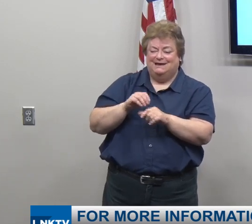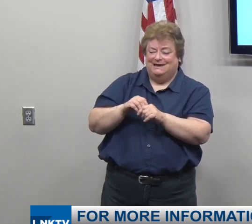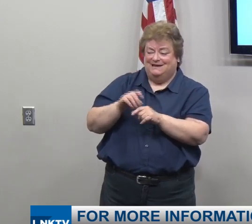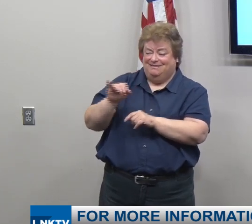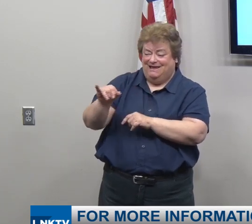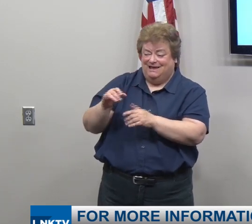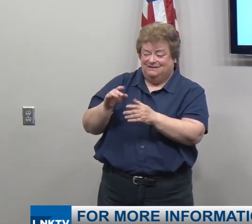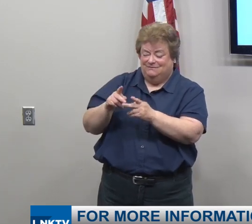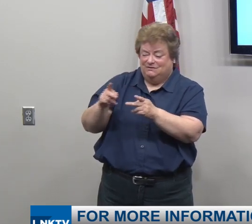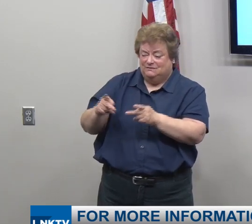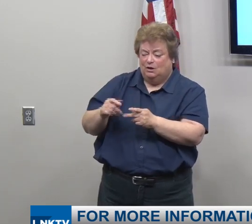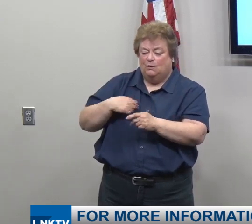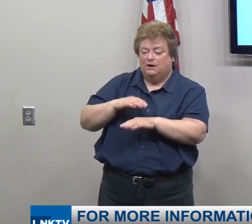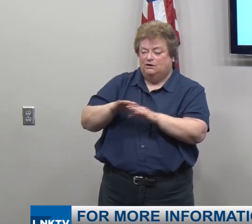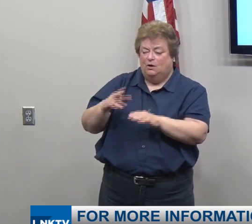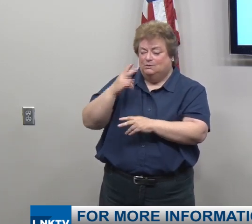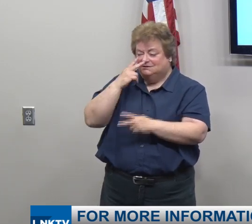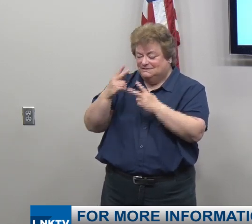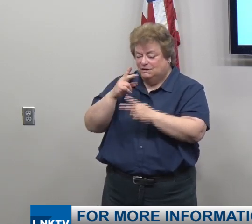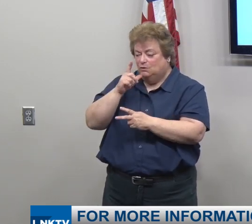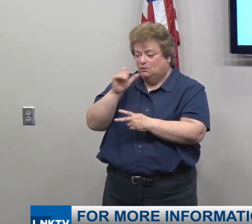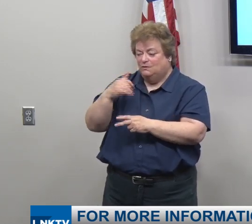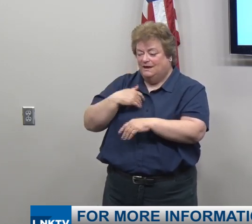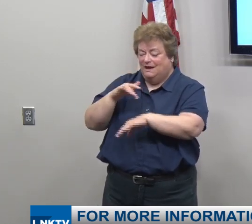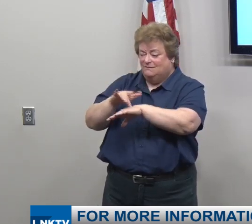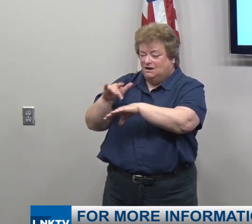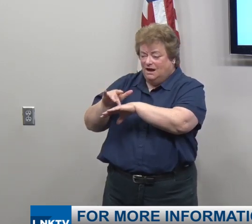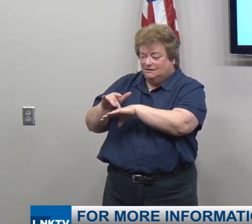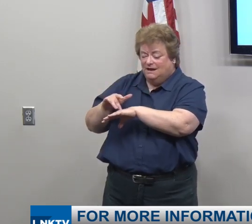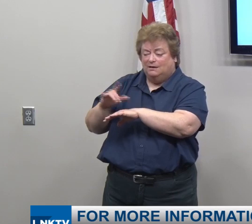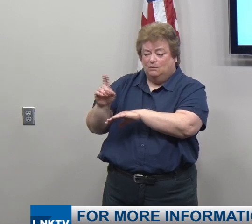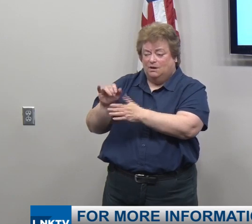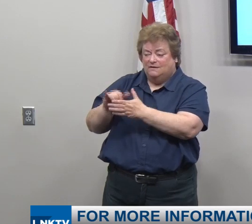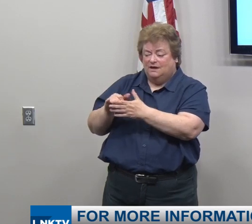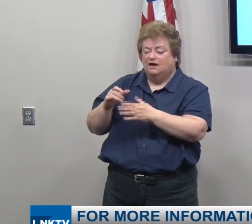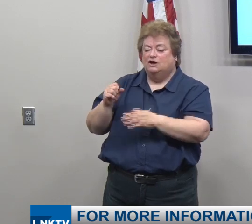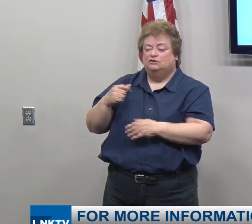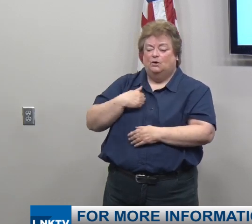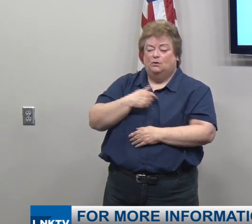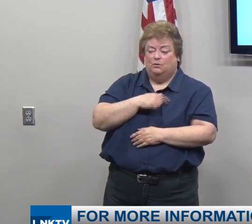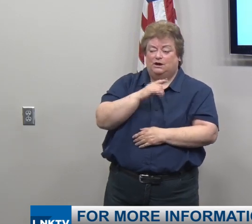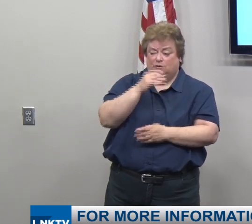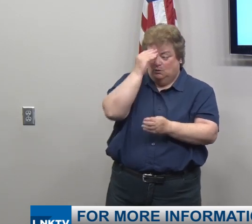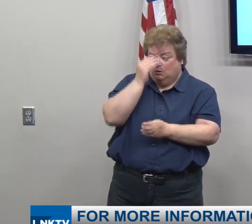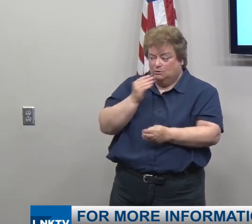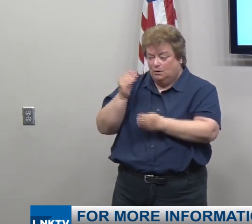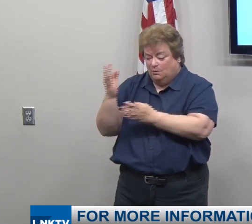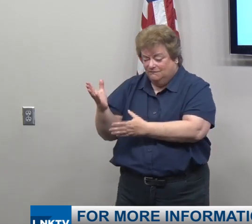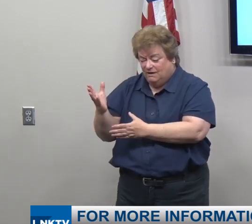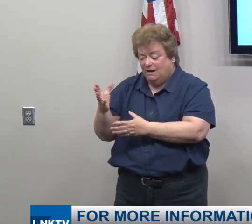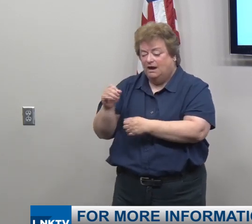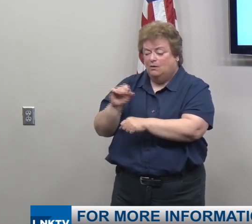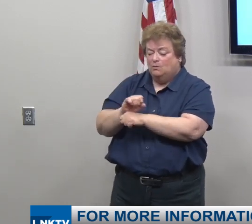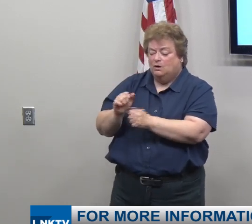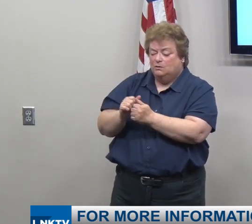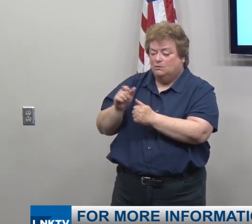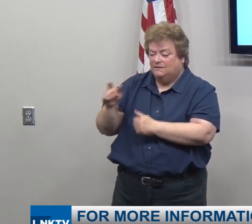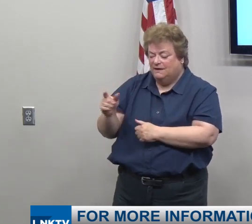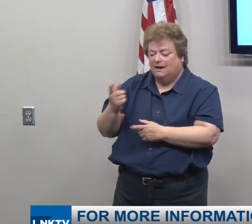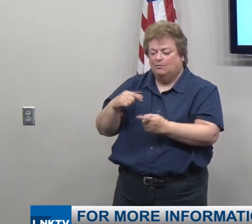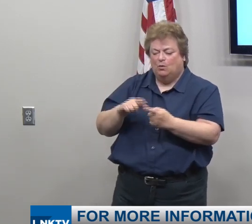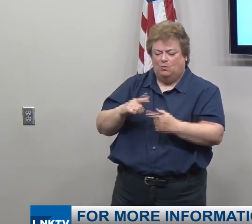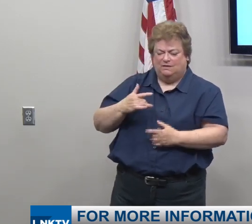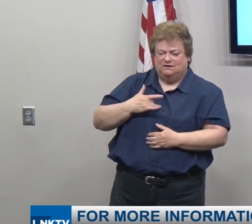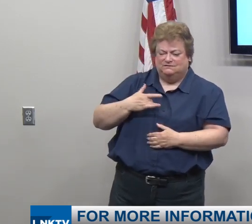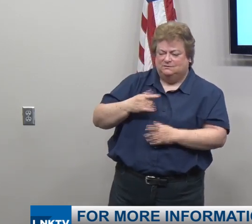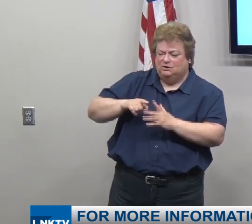seeing exactly who they have contact and where that's at. So we notify them and work with them about when the symptoms